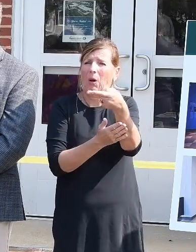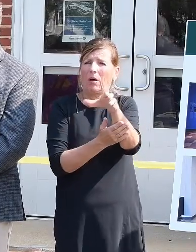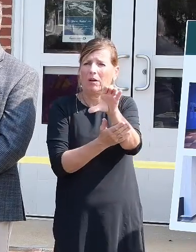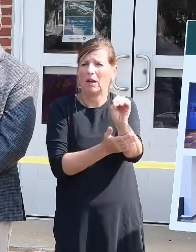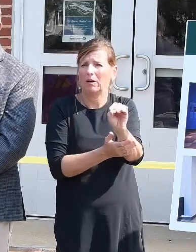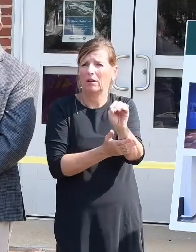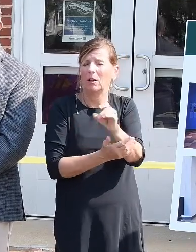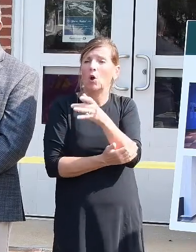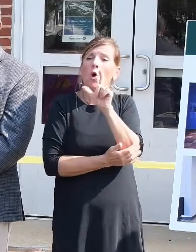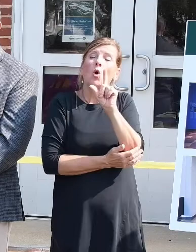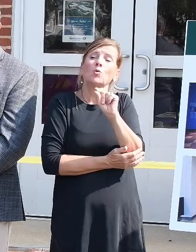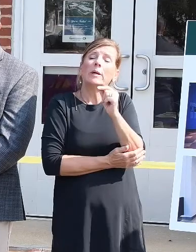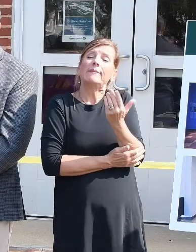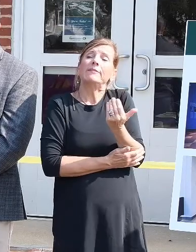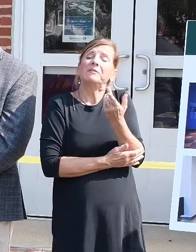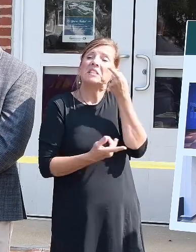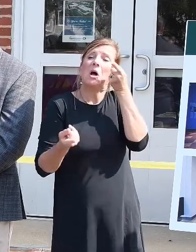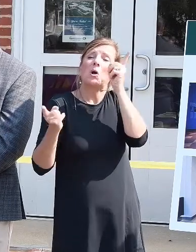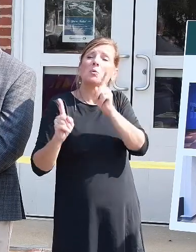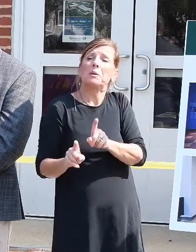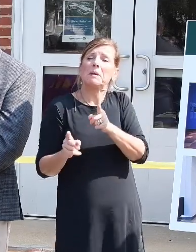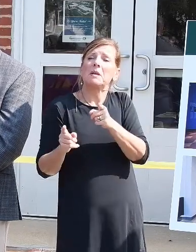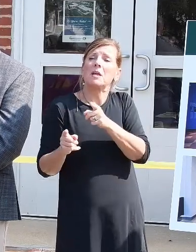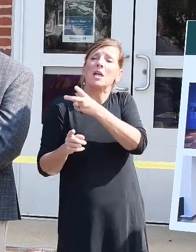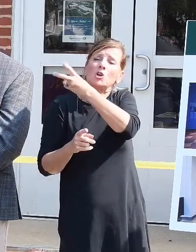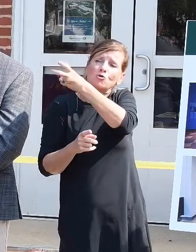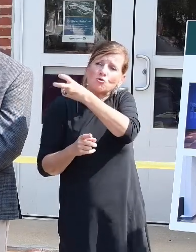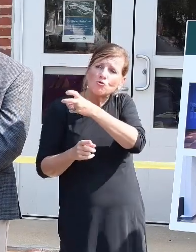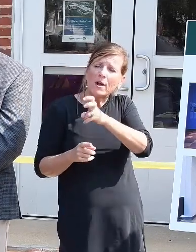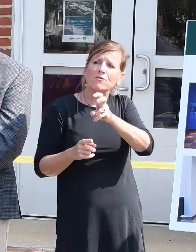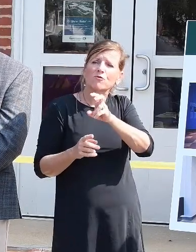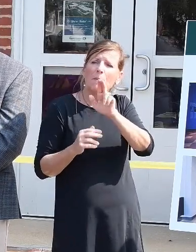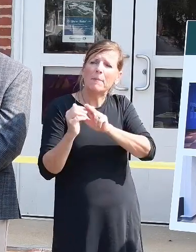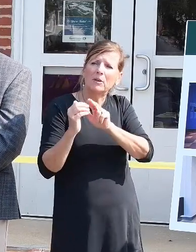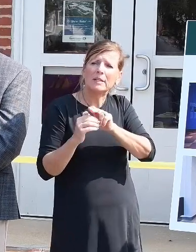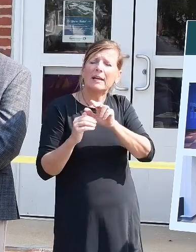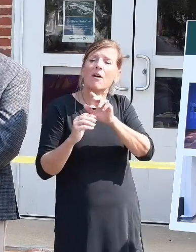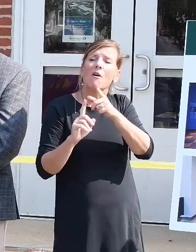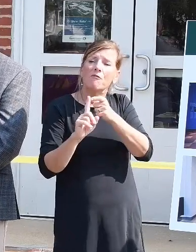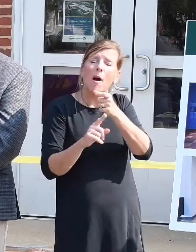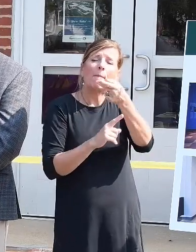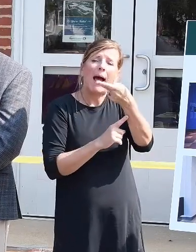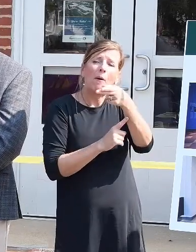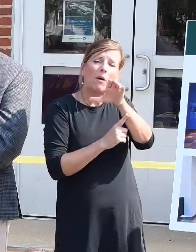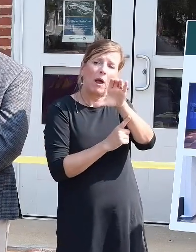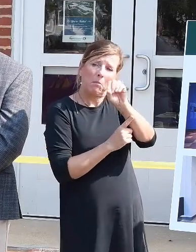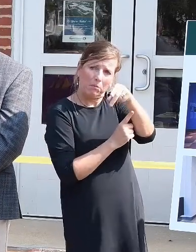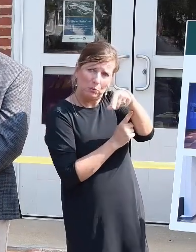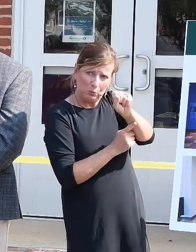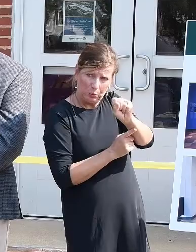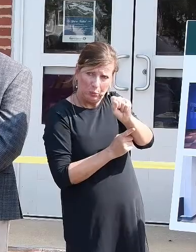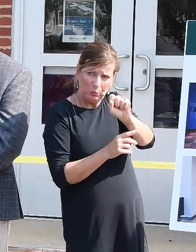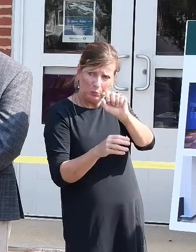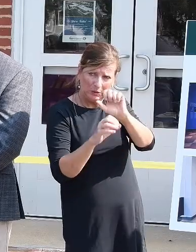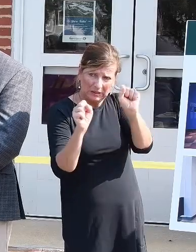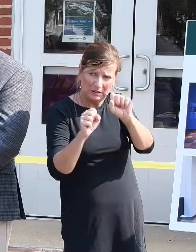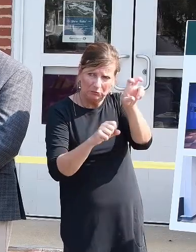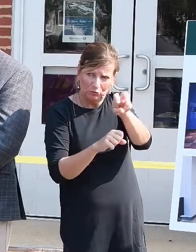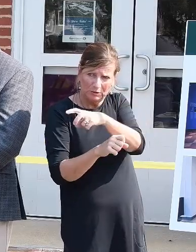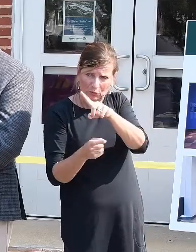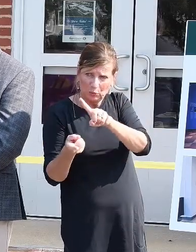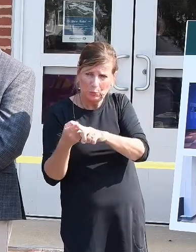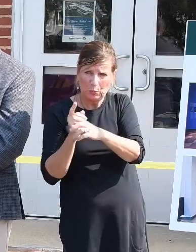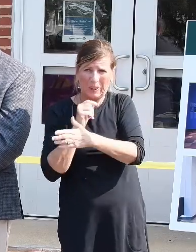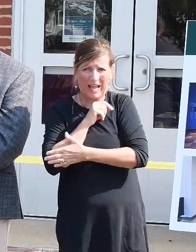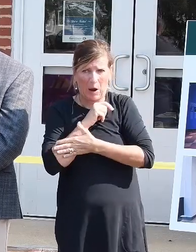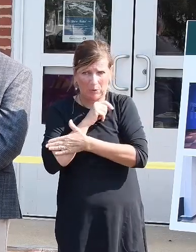in 2015, an agreement transferred ownership of the building and the property from the Howard County Public School System to the